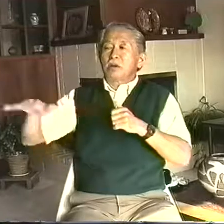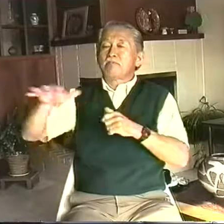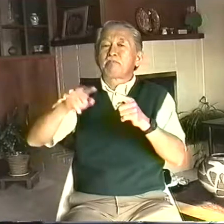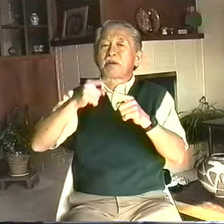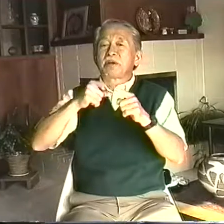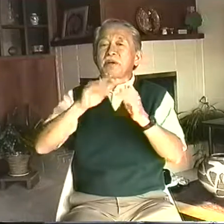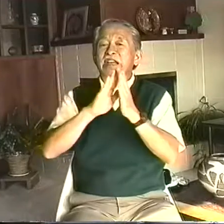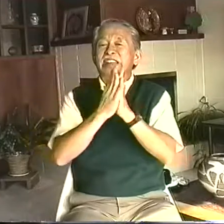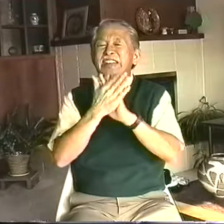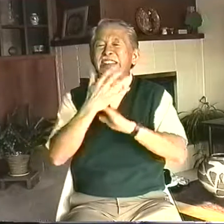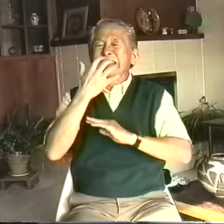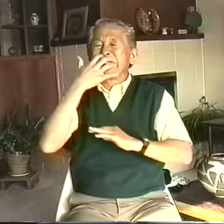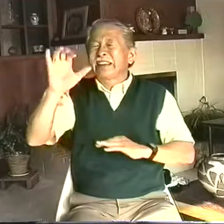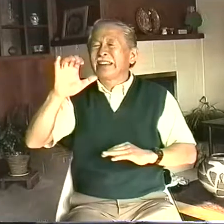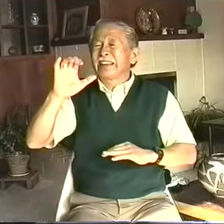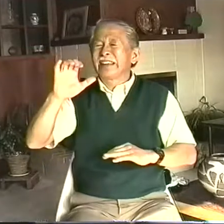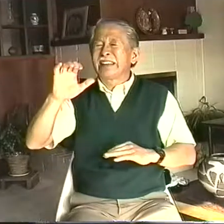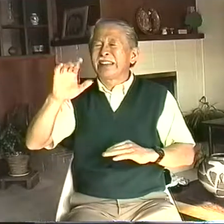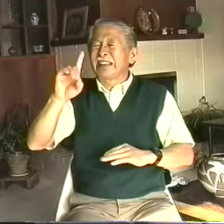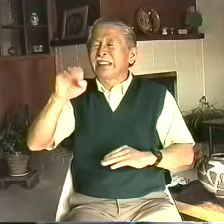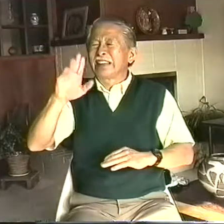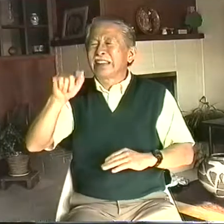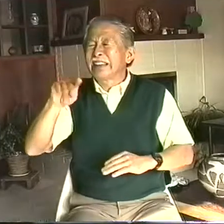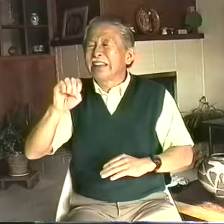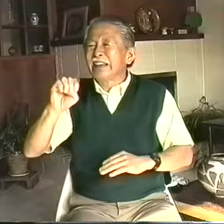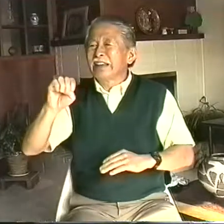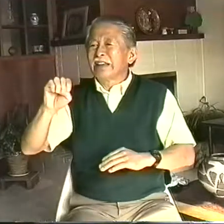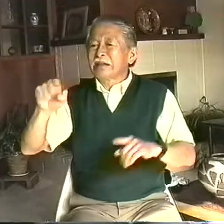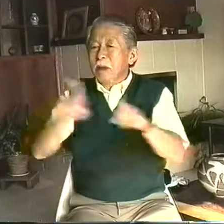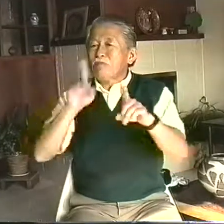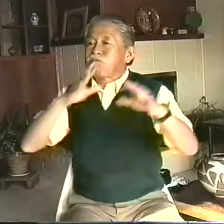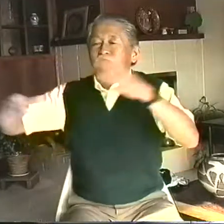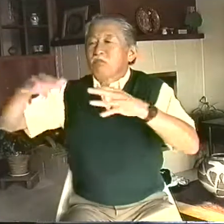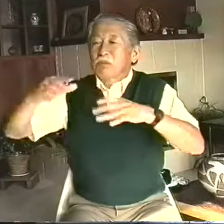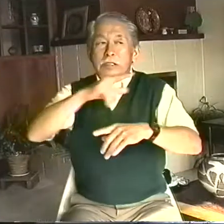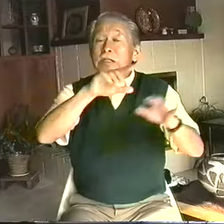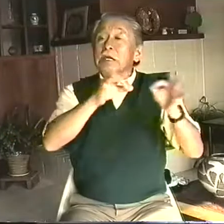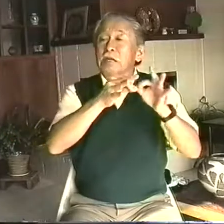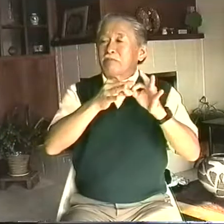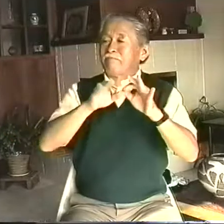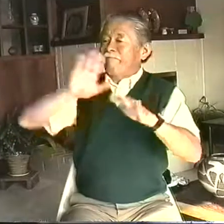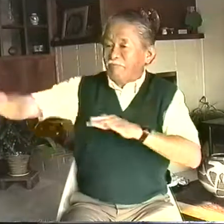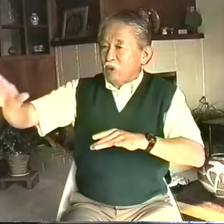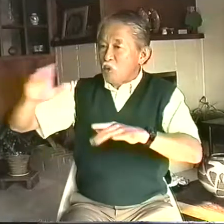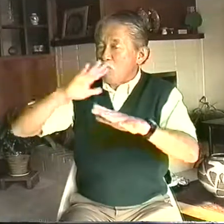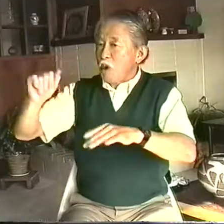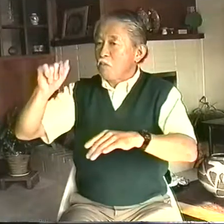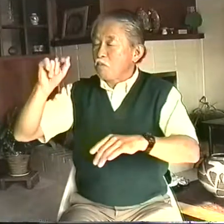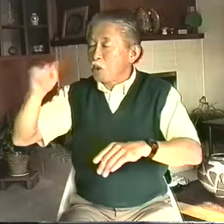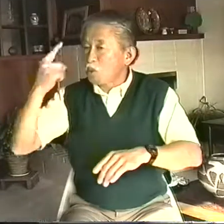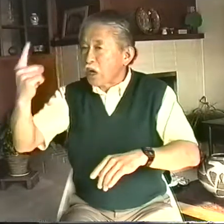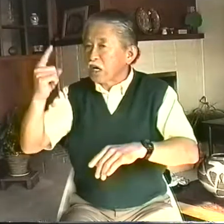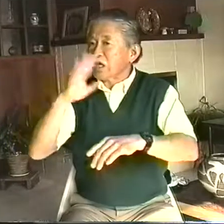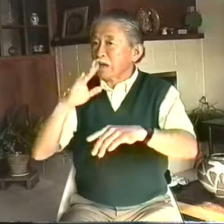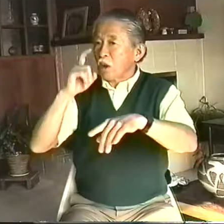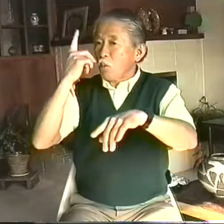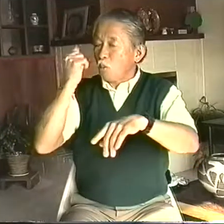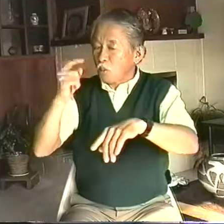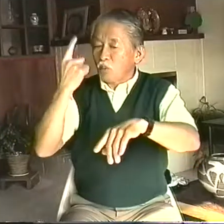There are times, even during family meetings, when the debate and the discussions become very heated, and people start talking quickly and start talking over each other, and